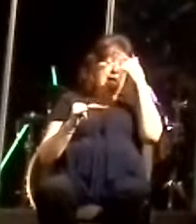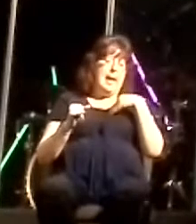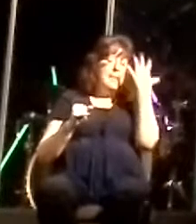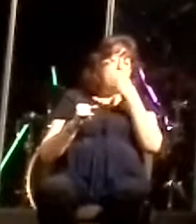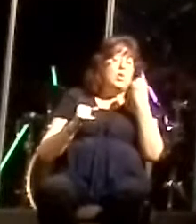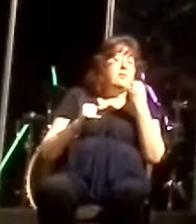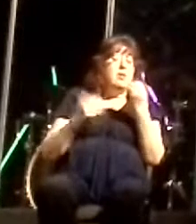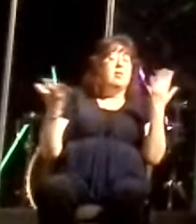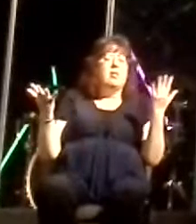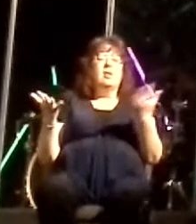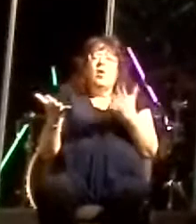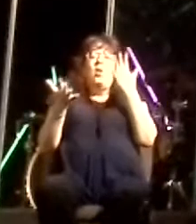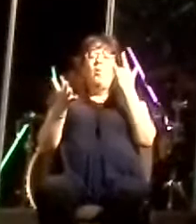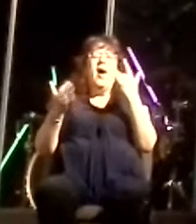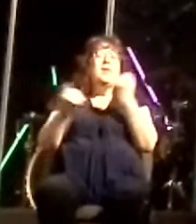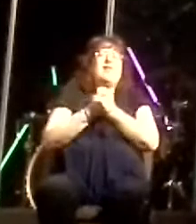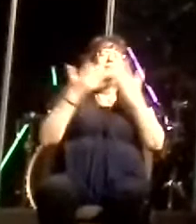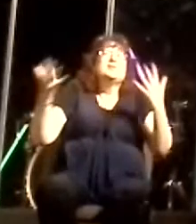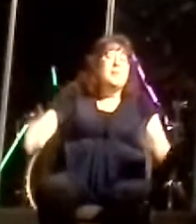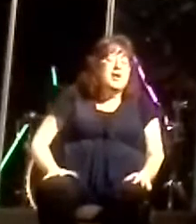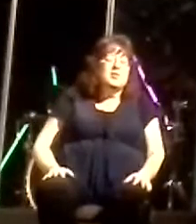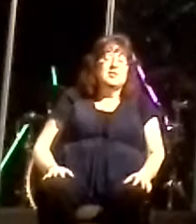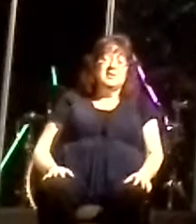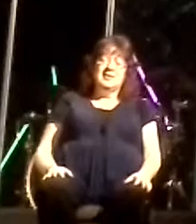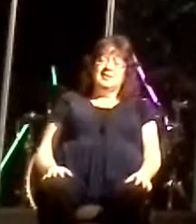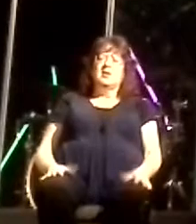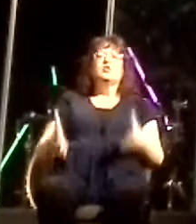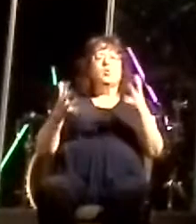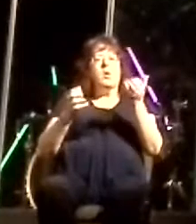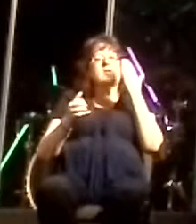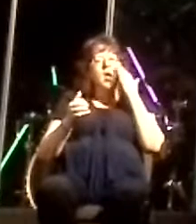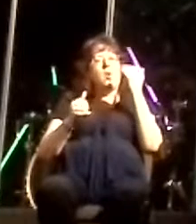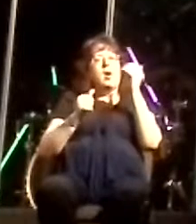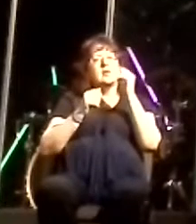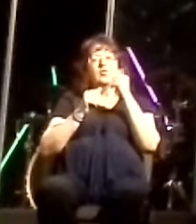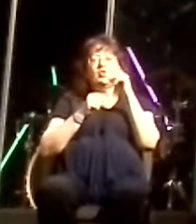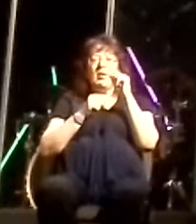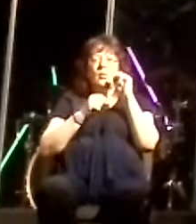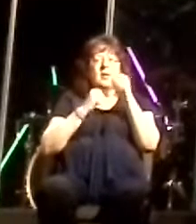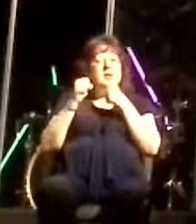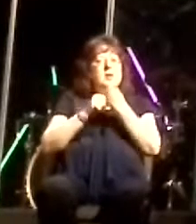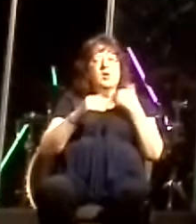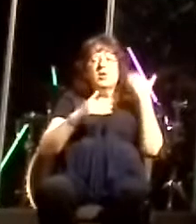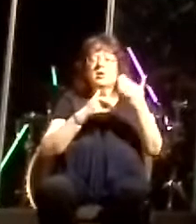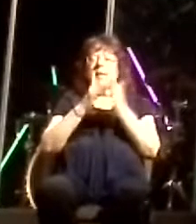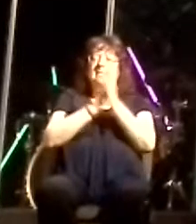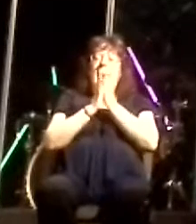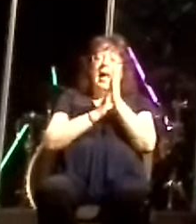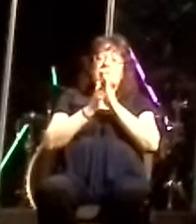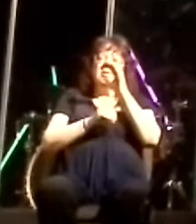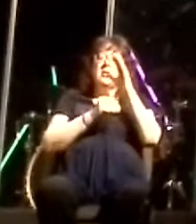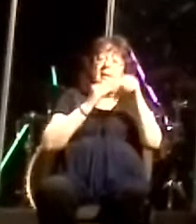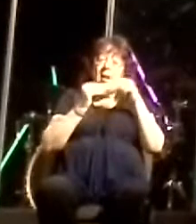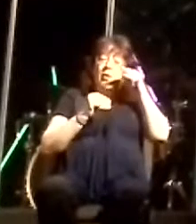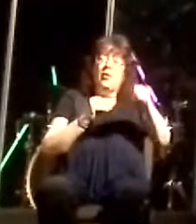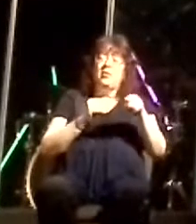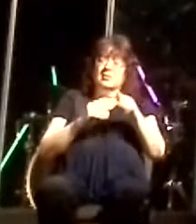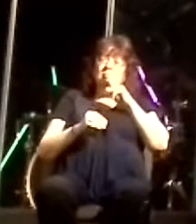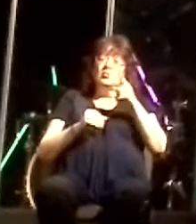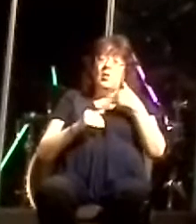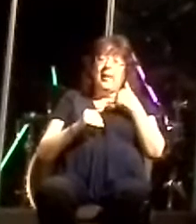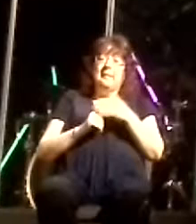beautiful? Why do you love me so much? And she just wants to know that after 21 years, I'm still passionate about her, and I